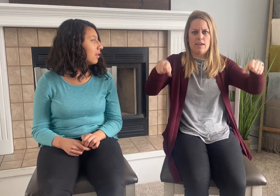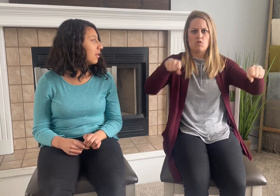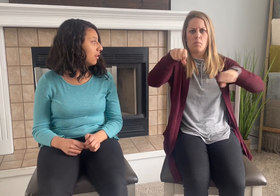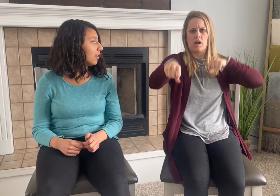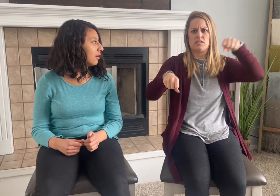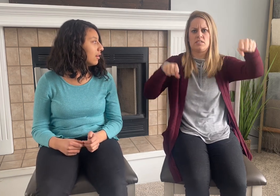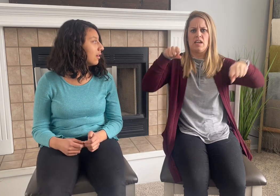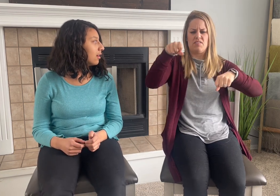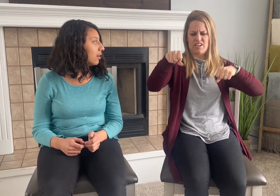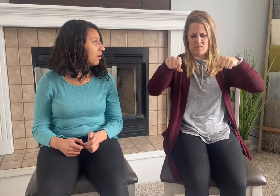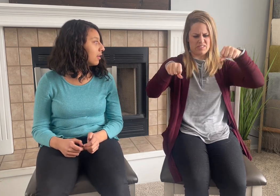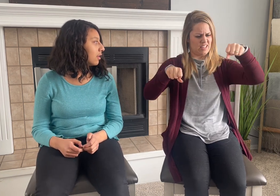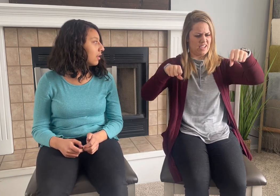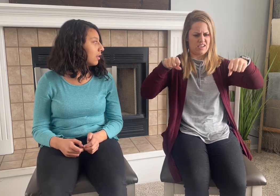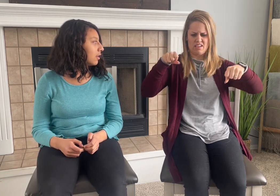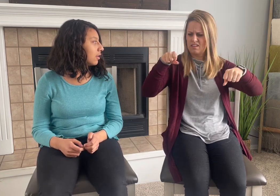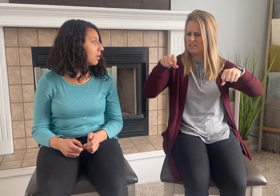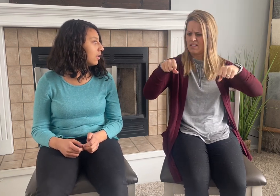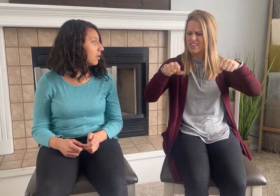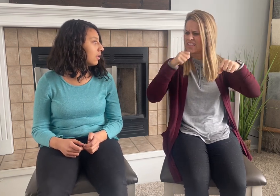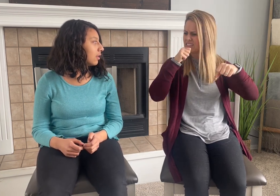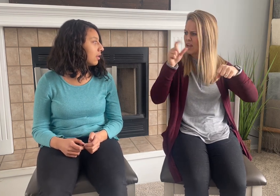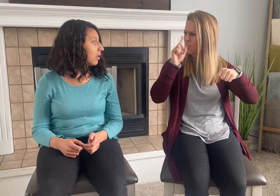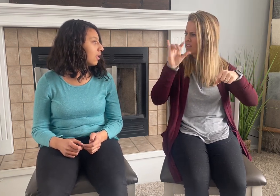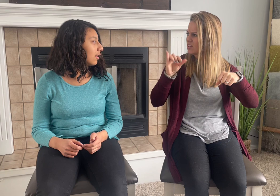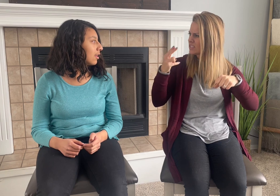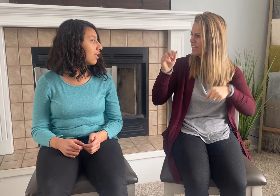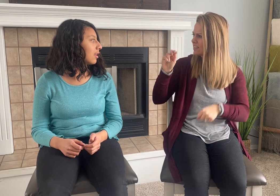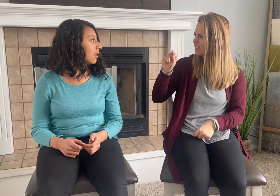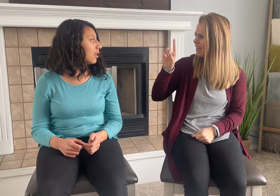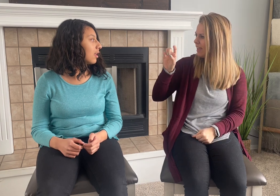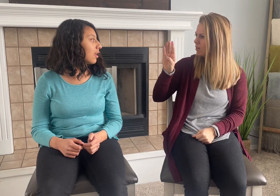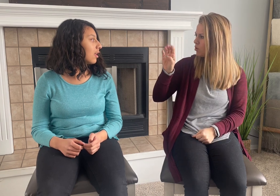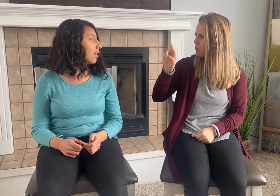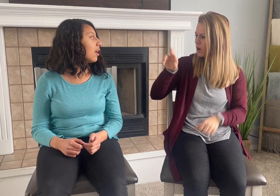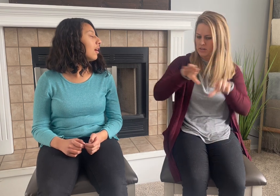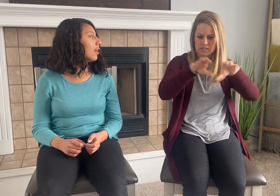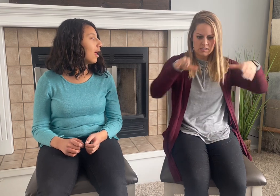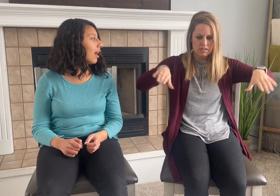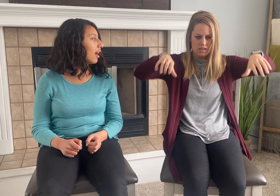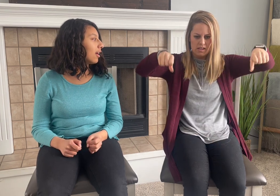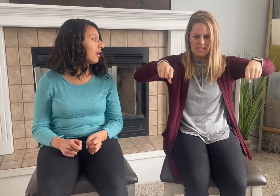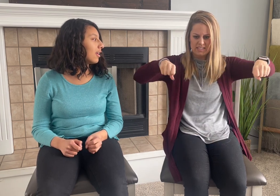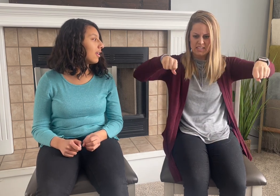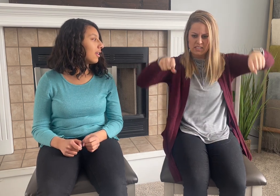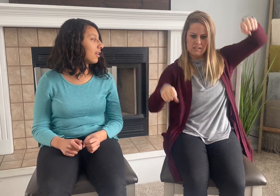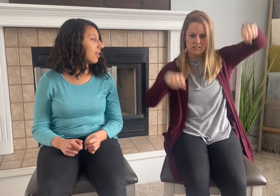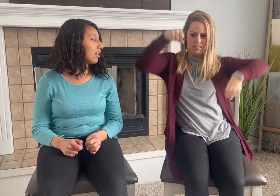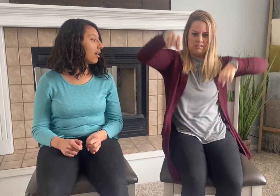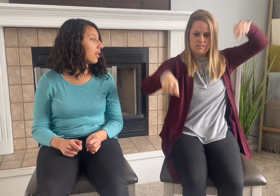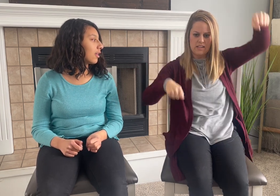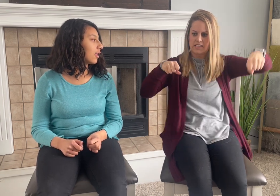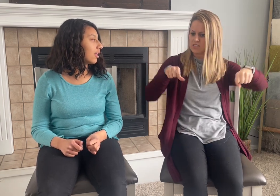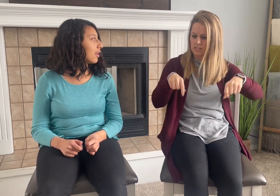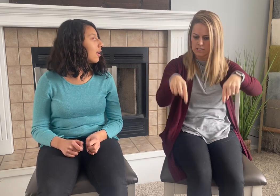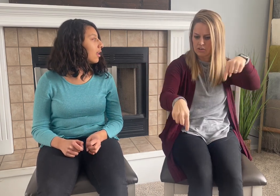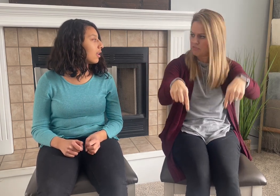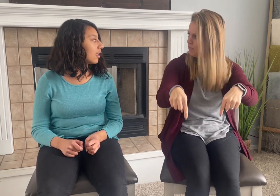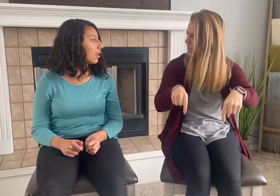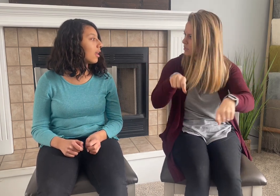handlebars. And then I was like, that's not what it looks like. The handlebars. Yeah. It doesn't, it's, it's your feet.